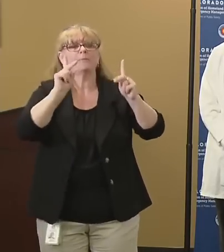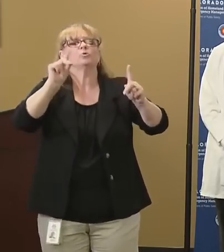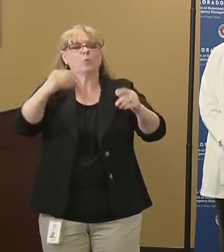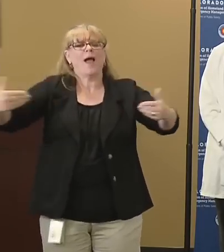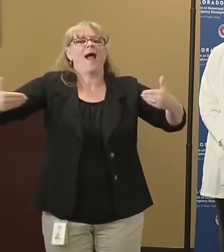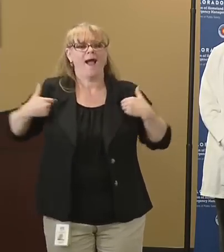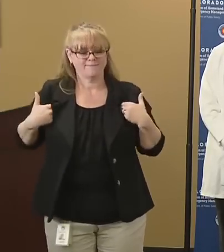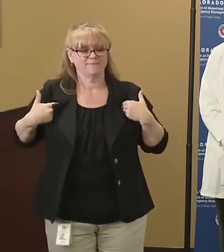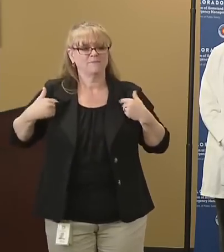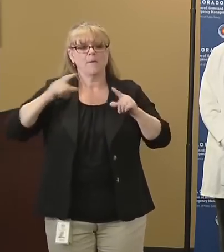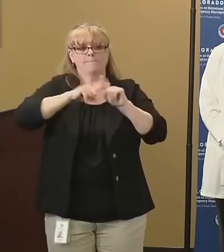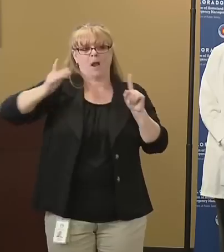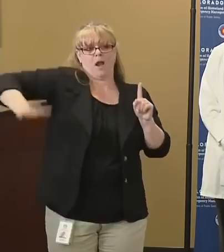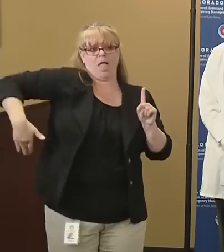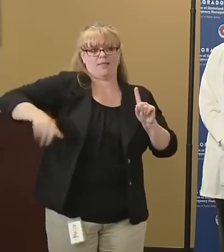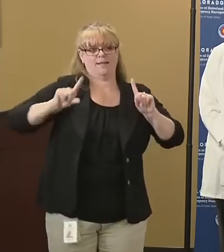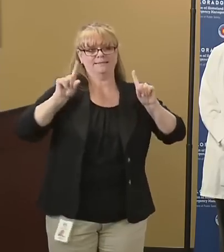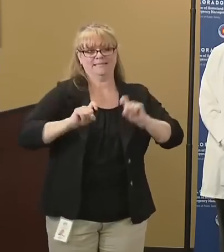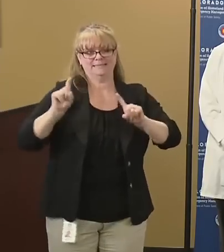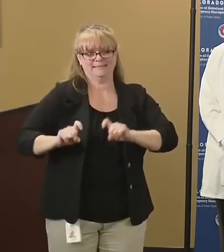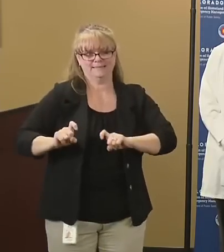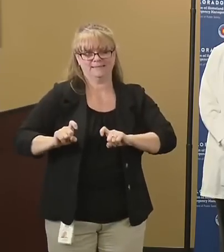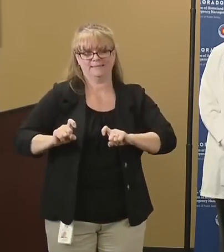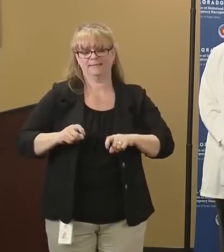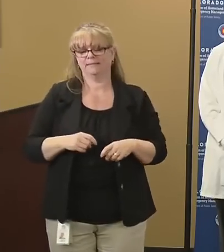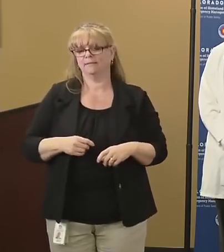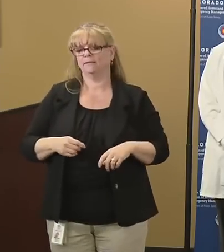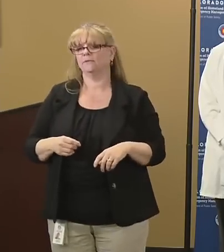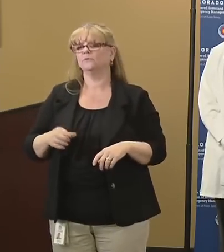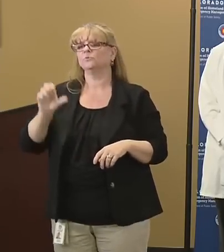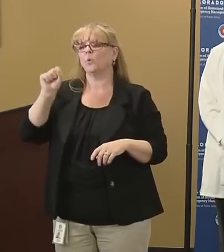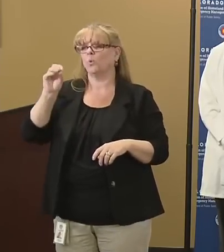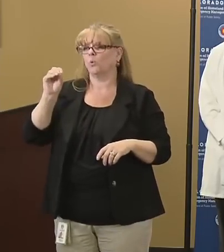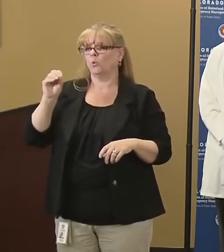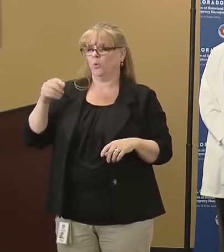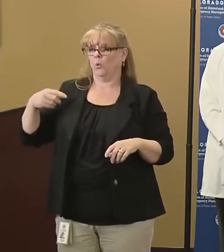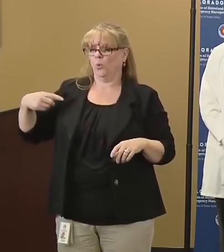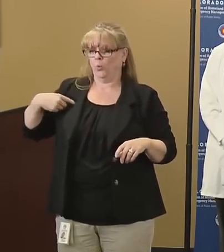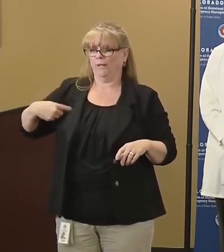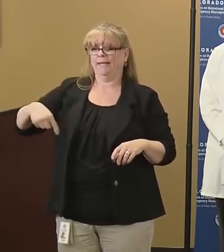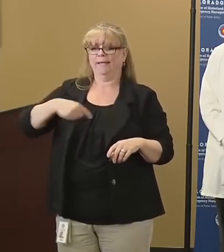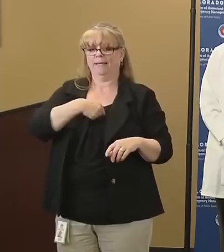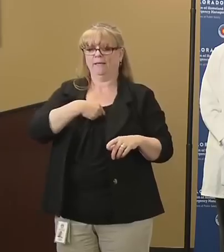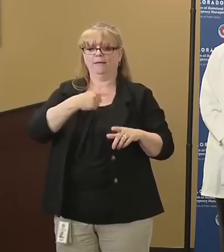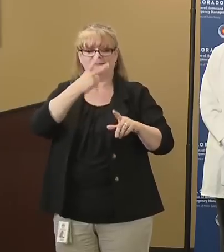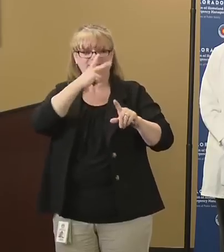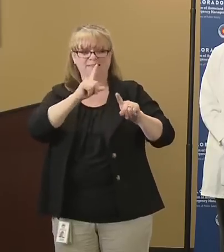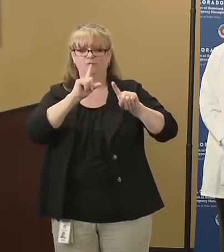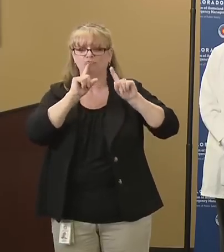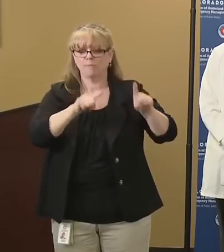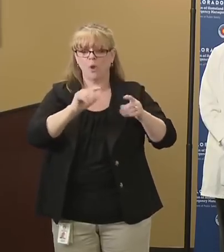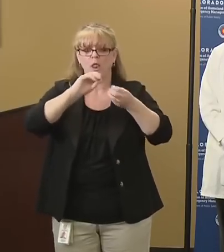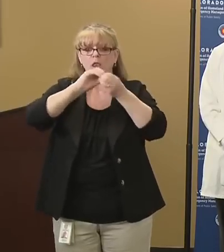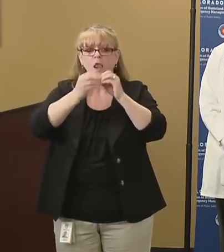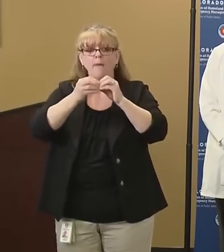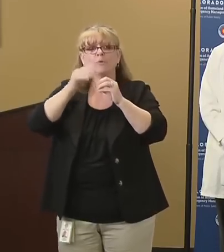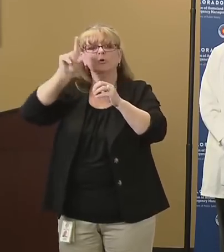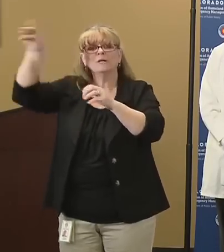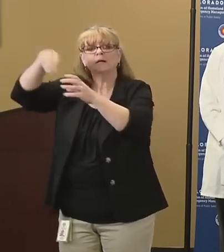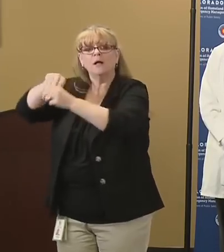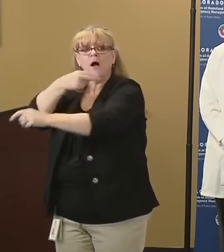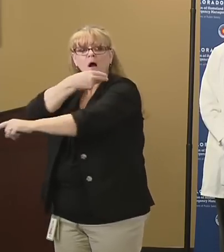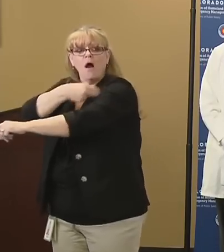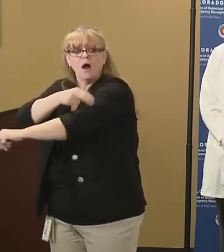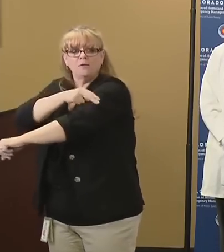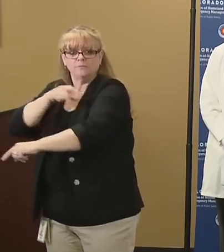lagging indicator, a ghost that we're going to be chasing and reporting on, will be the number of hospitalizations. So that will lag several days